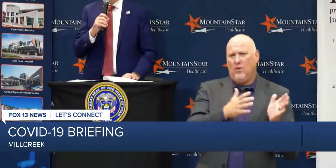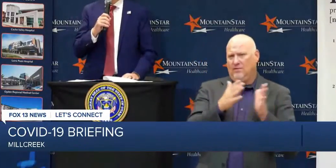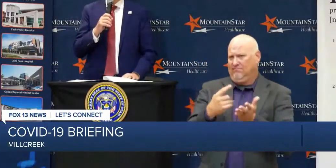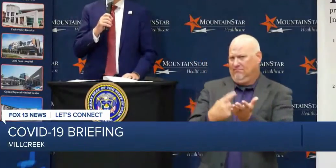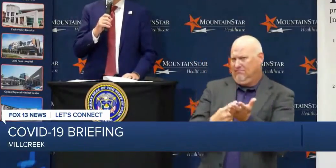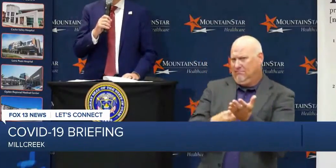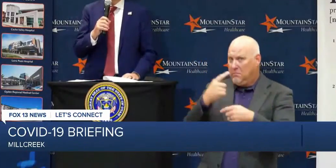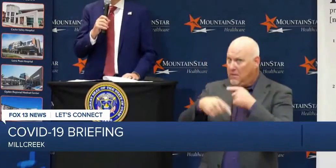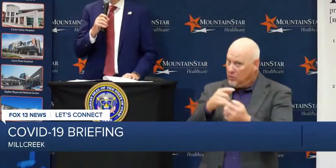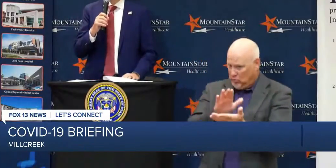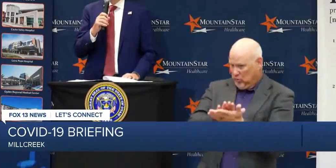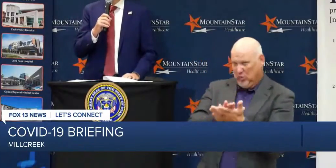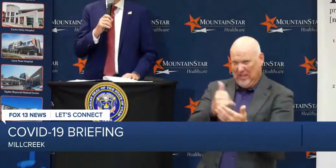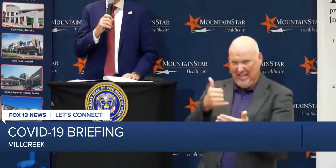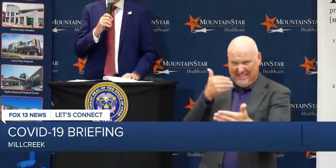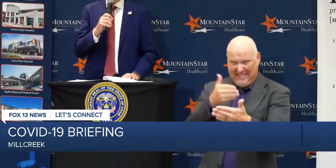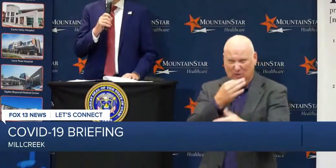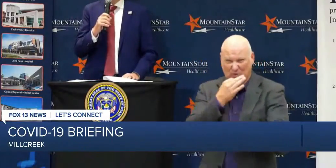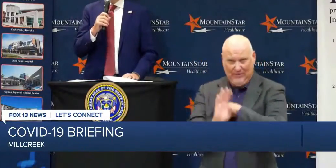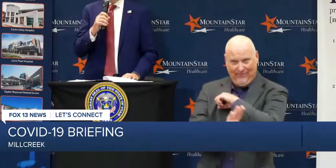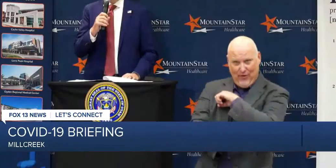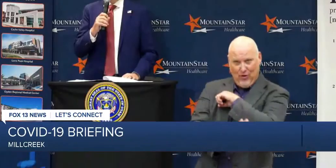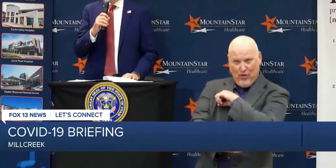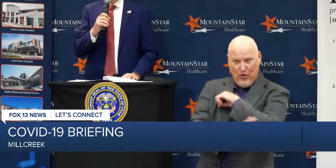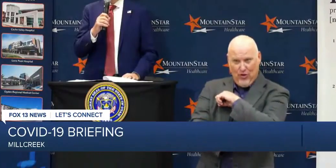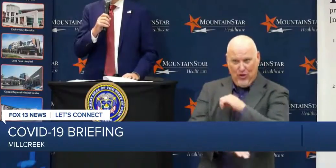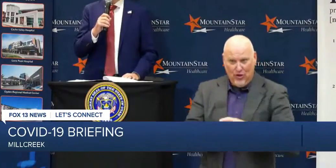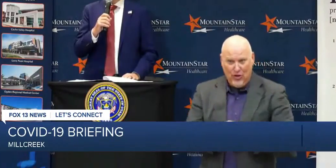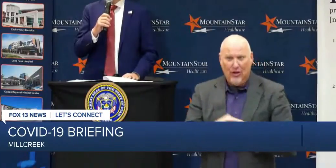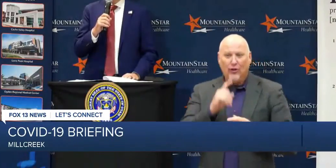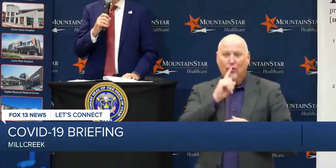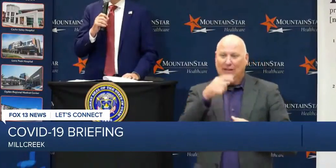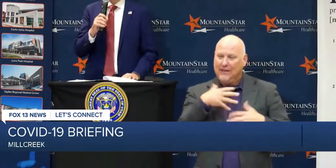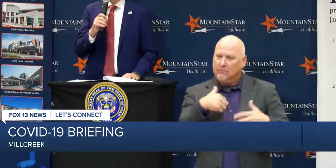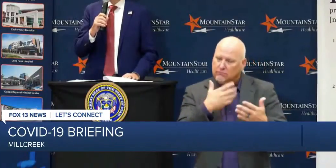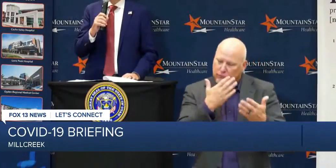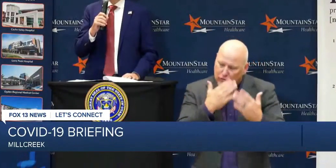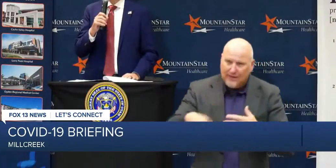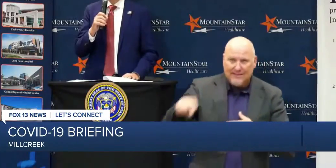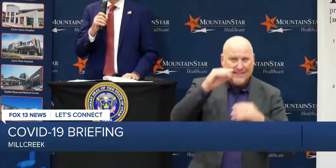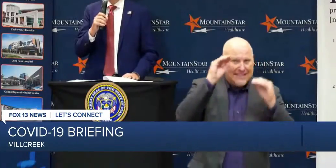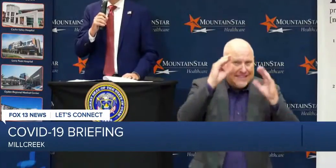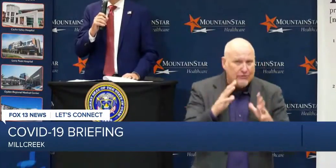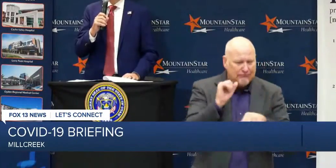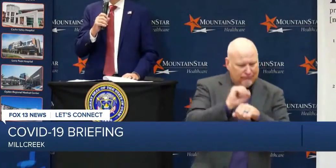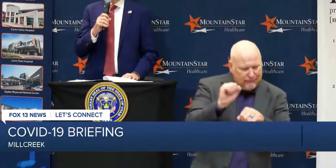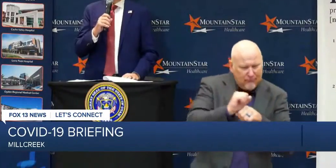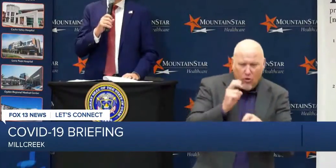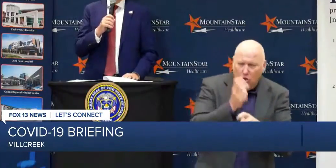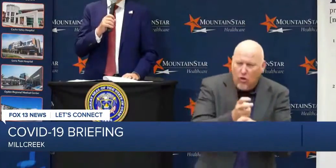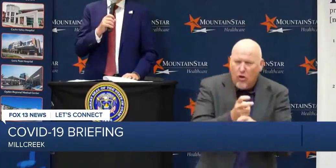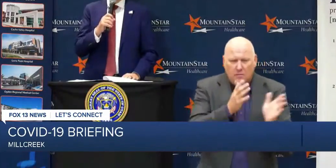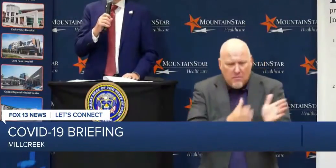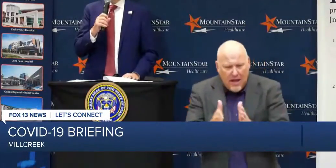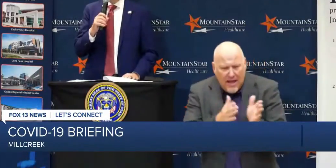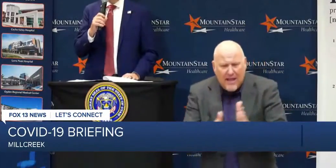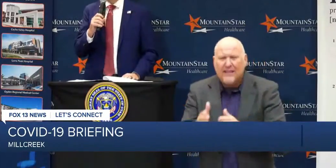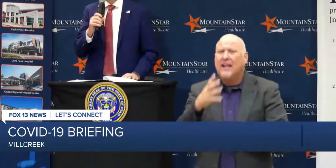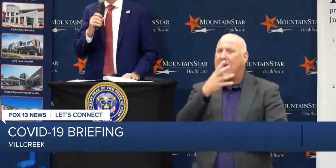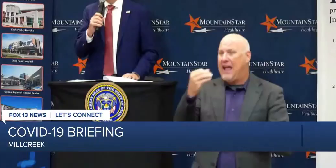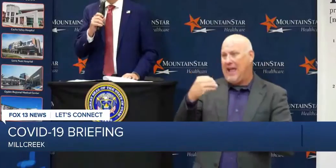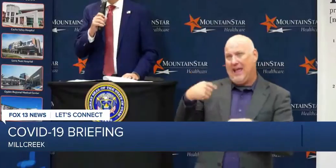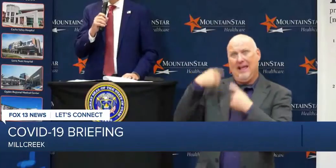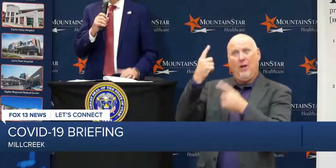hard work of our teachers and our school districts over the past year. Just the